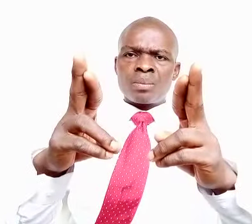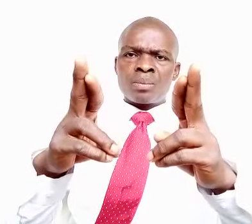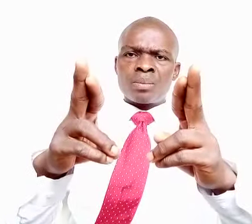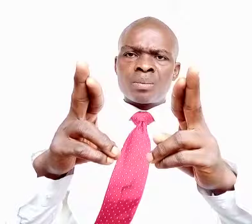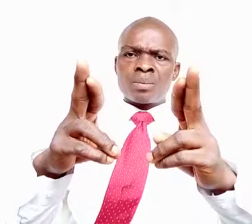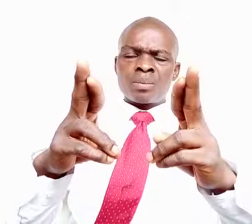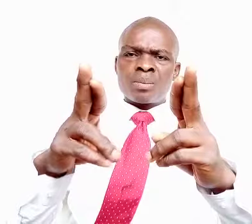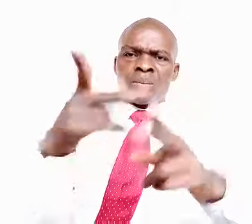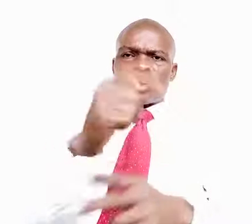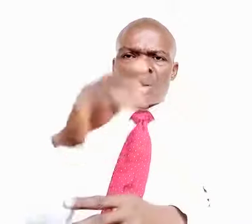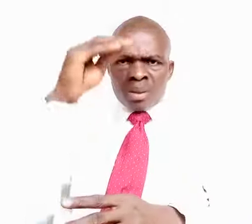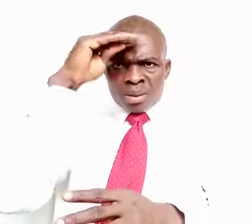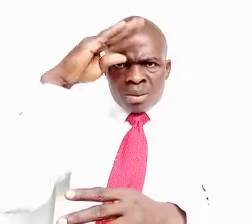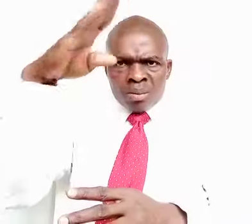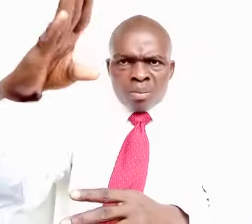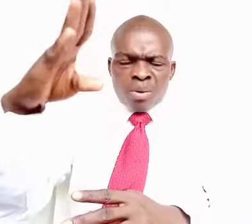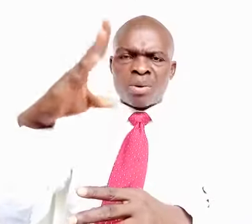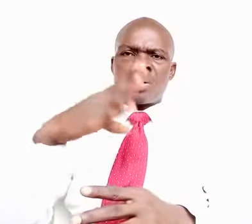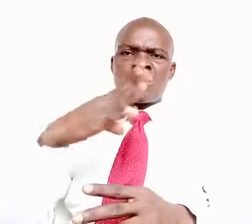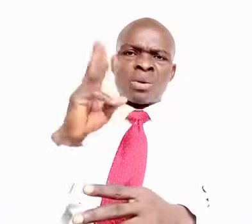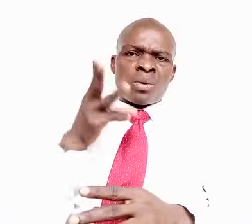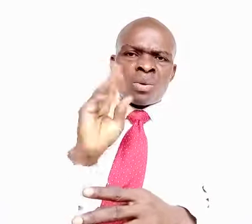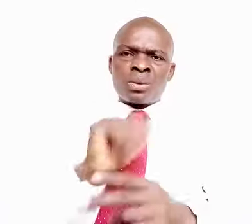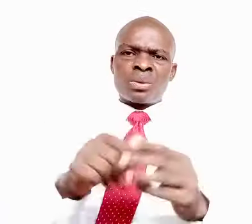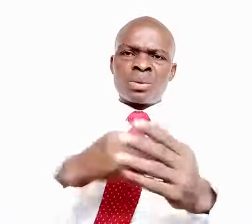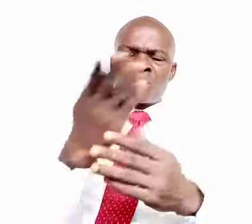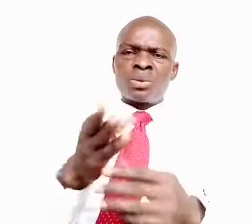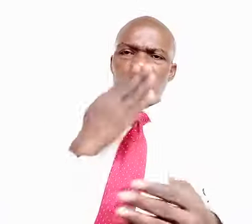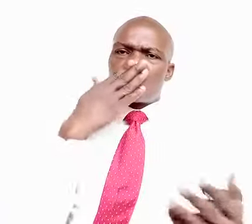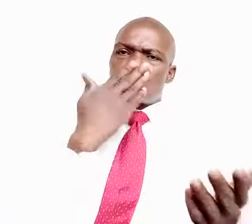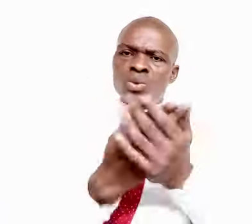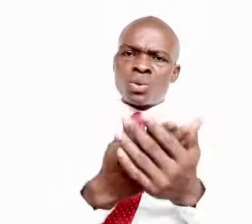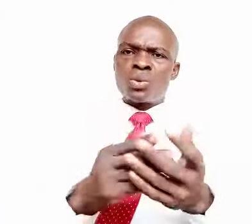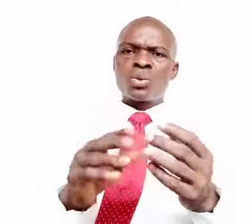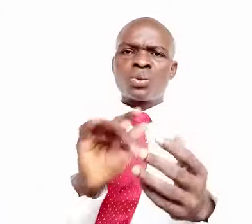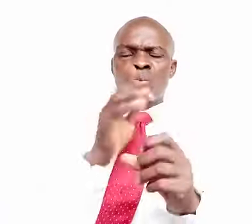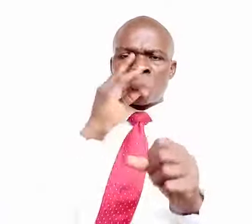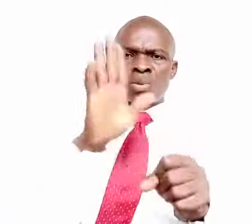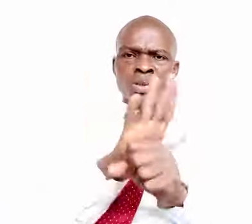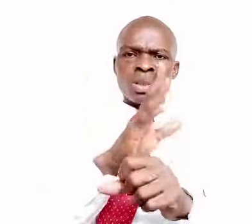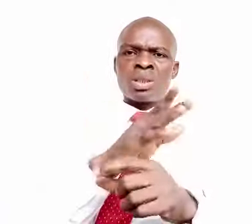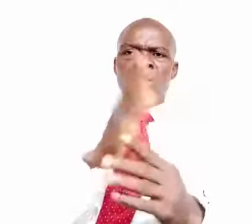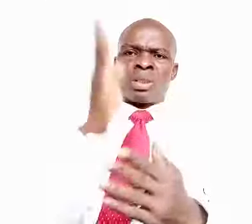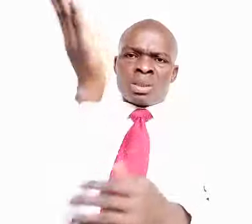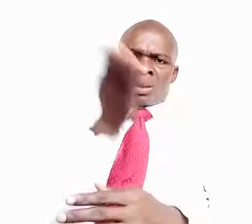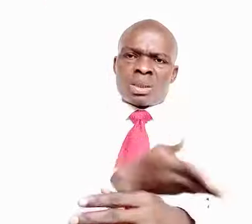The boy was wished good luck / luck by his